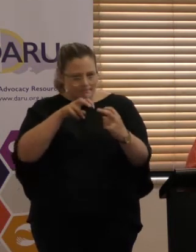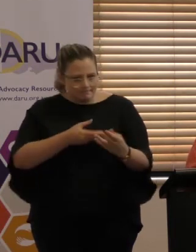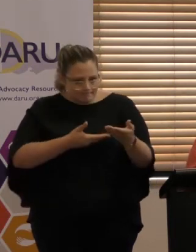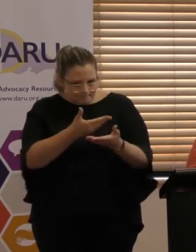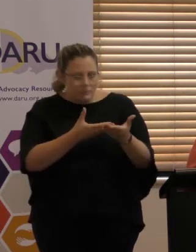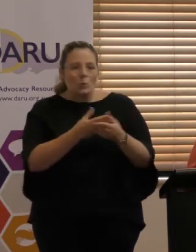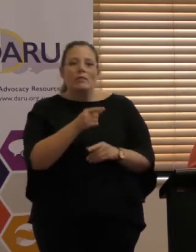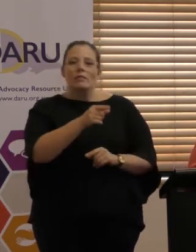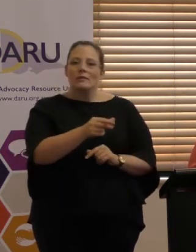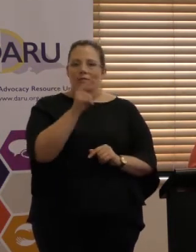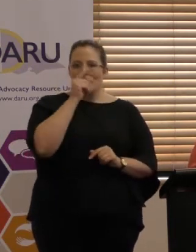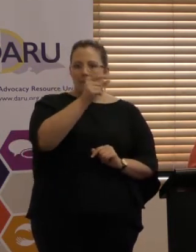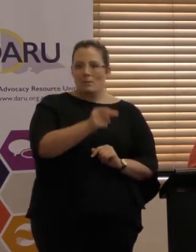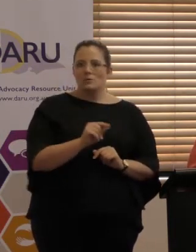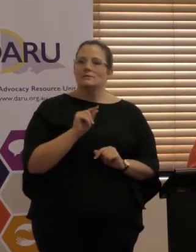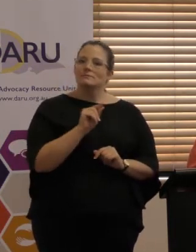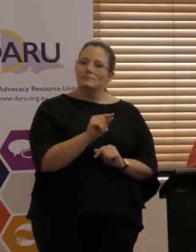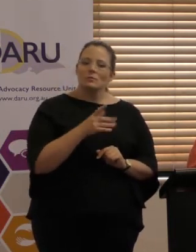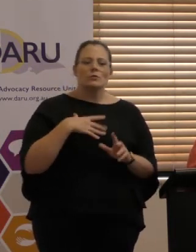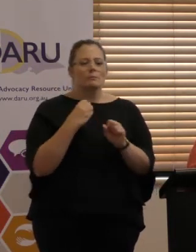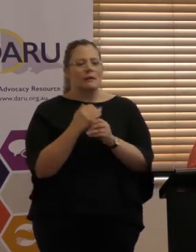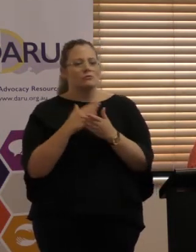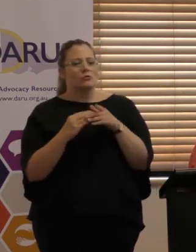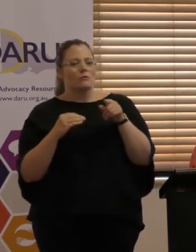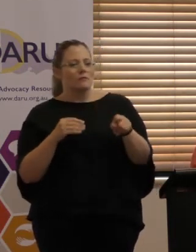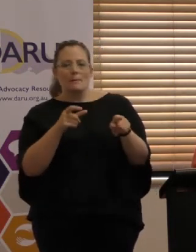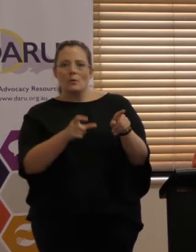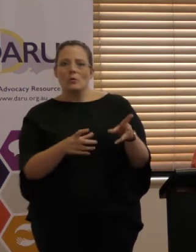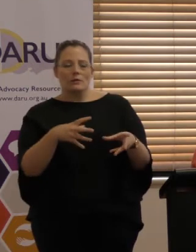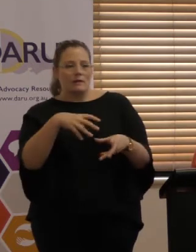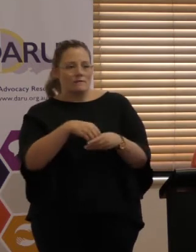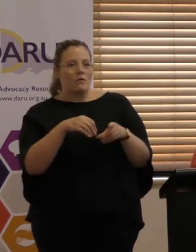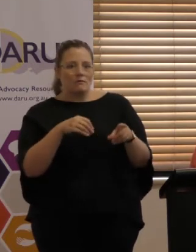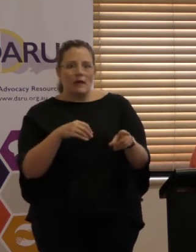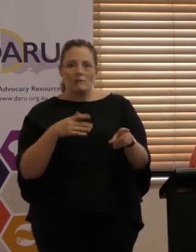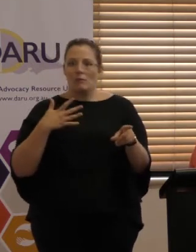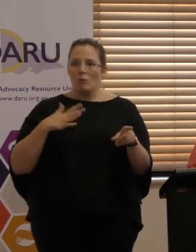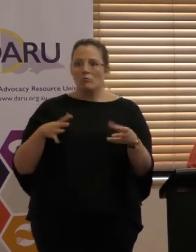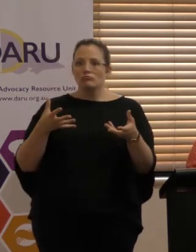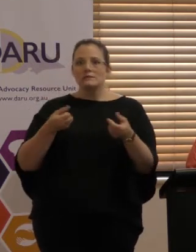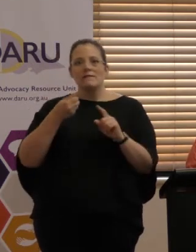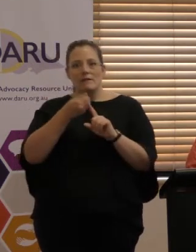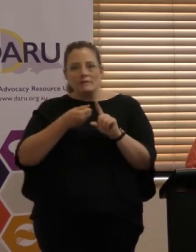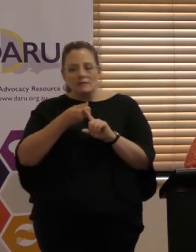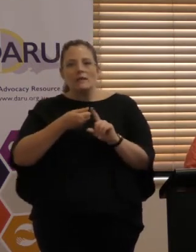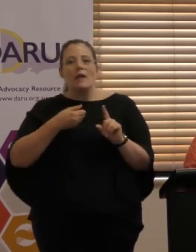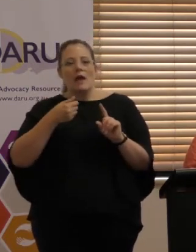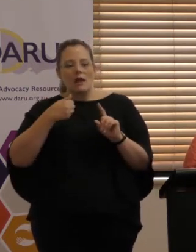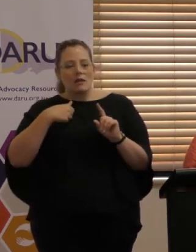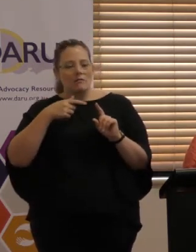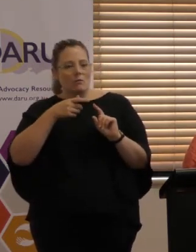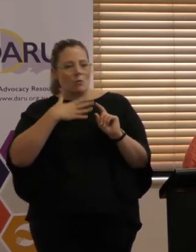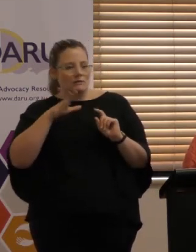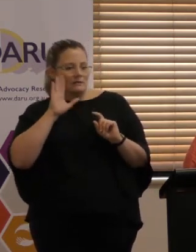young person involved is interested in getting advocacy and to hear about what they want to